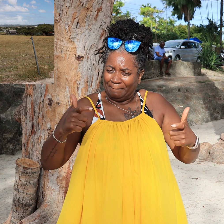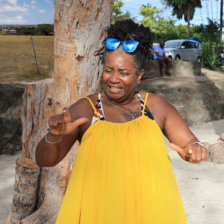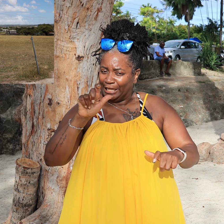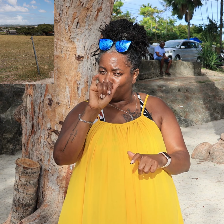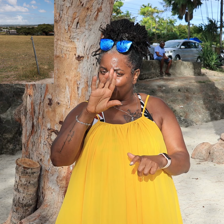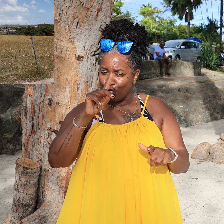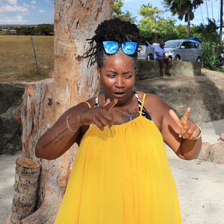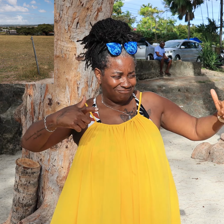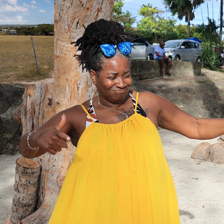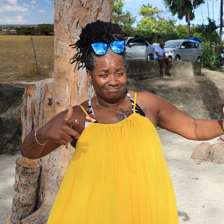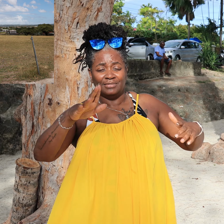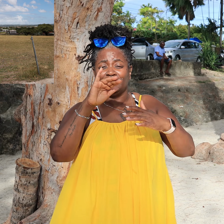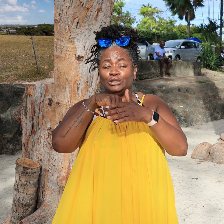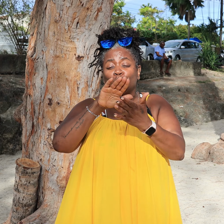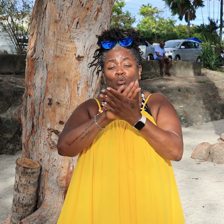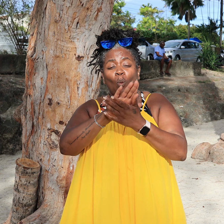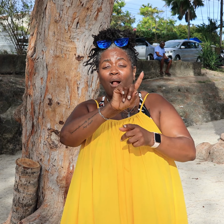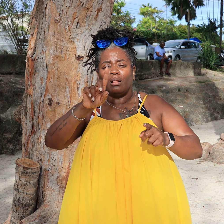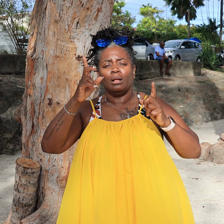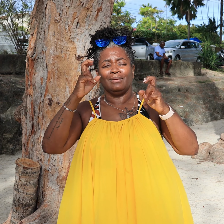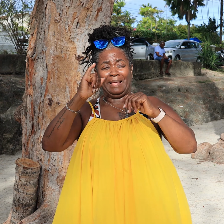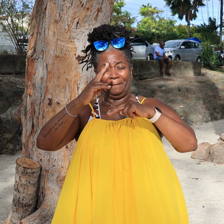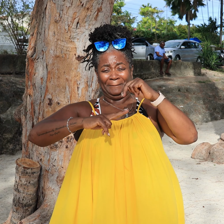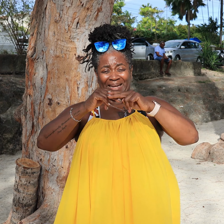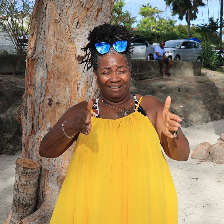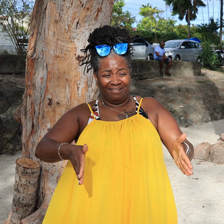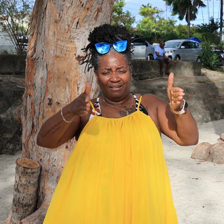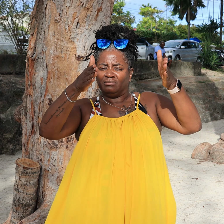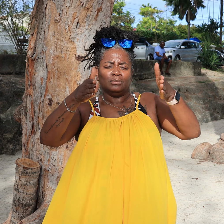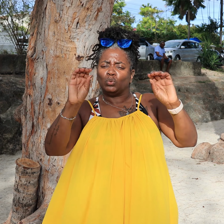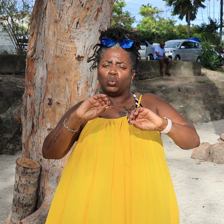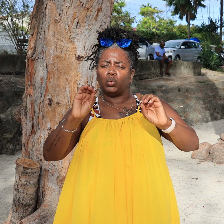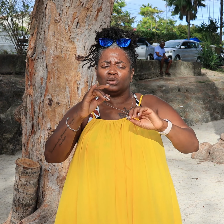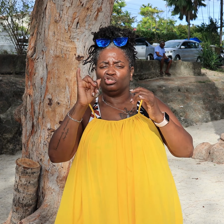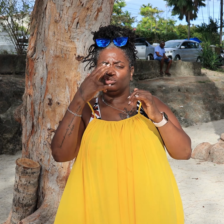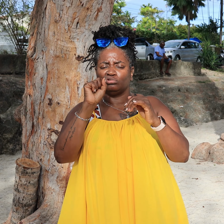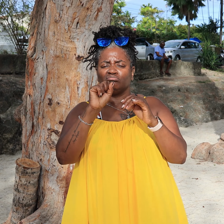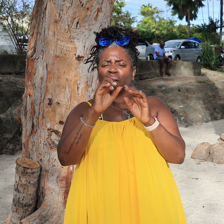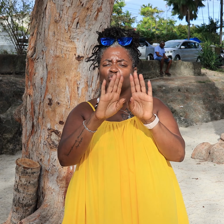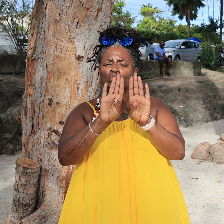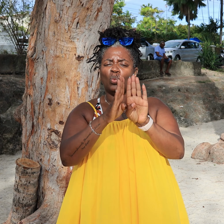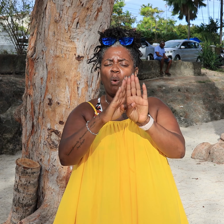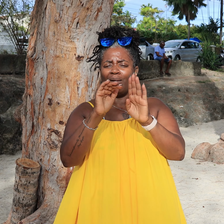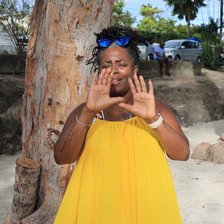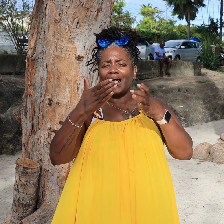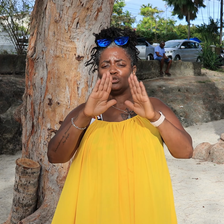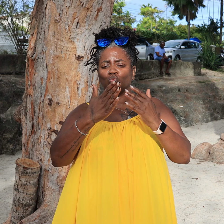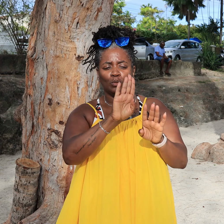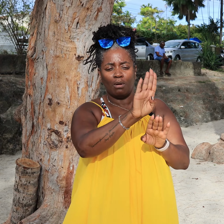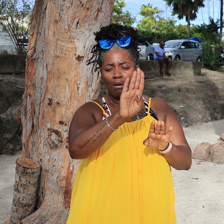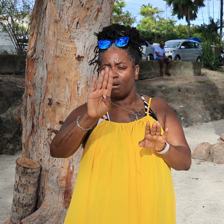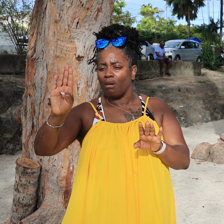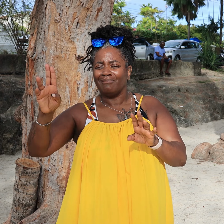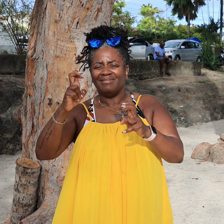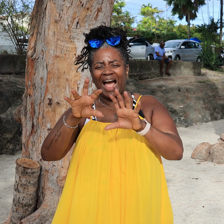And we have a big yard, and in the school it wasn't so elevated. There were just the various classrooms,